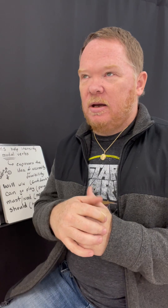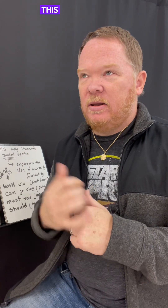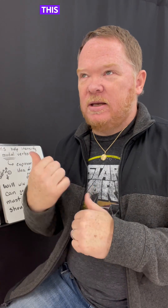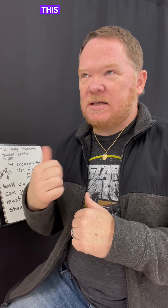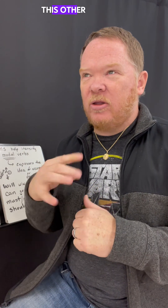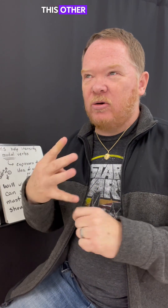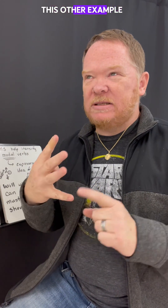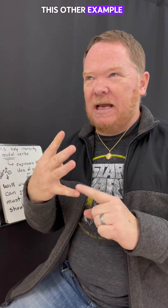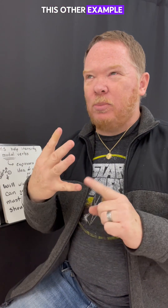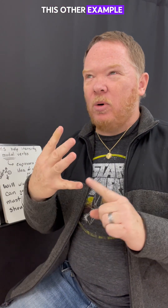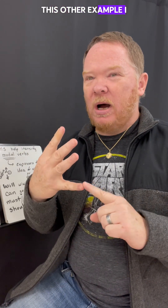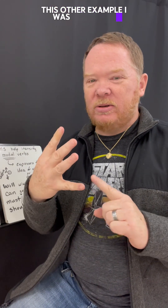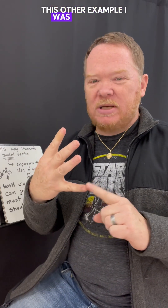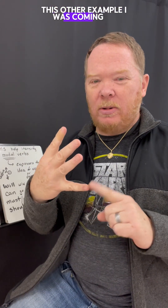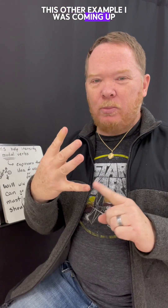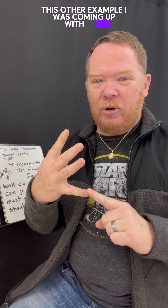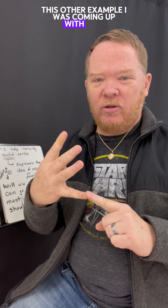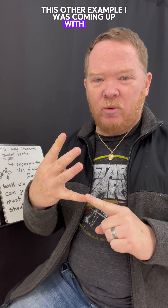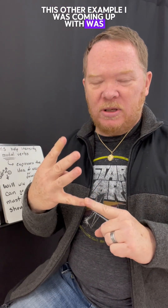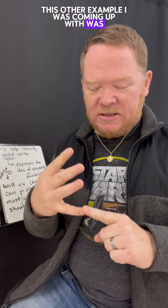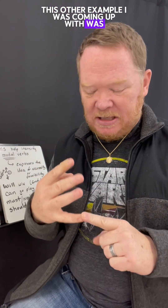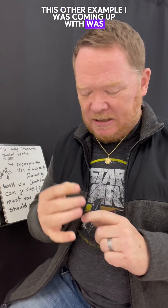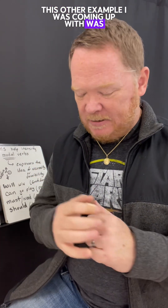This other example I was coming up with was